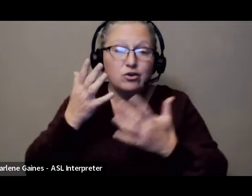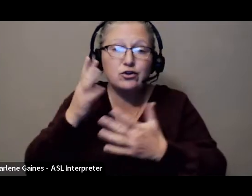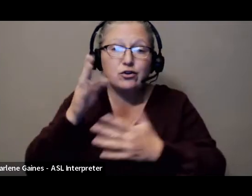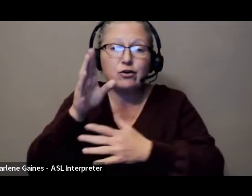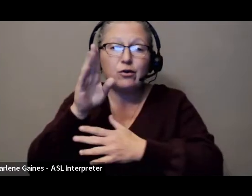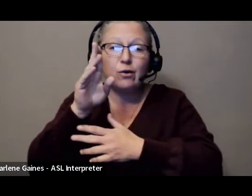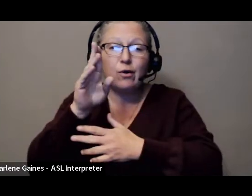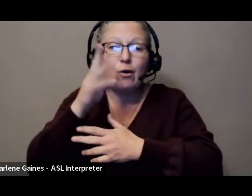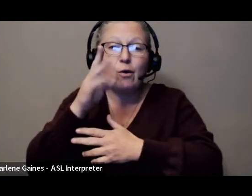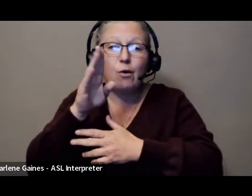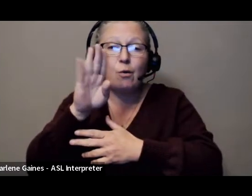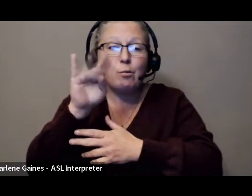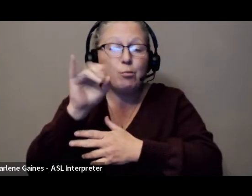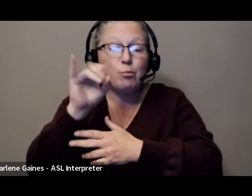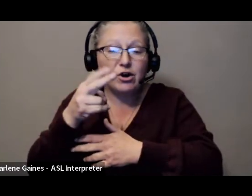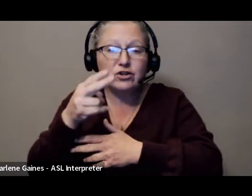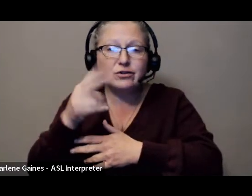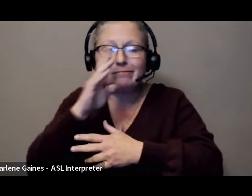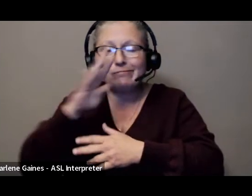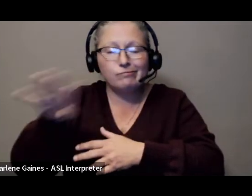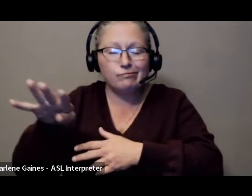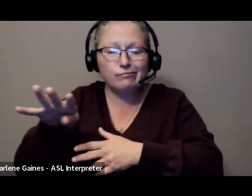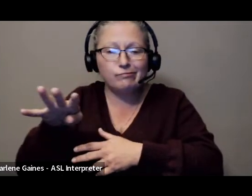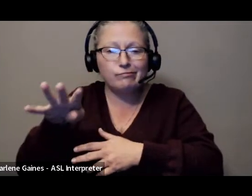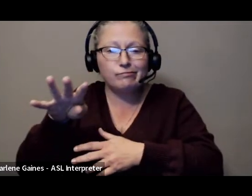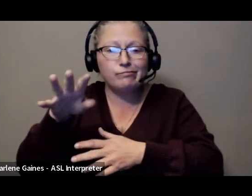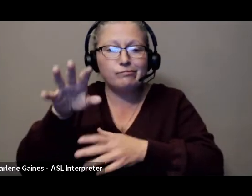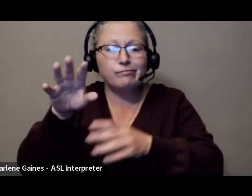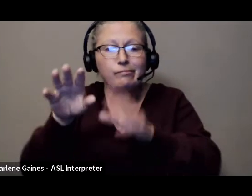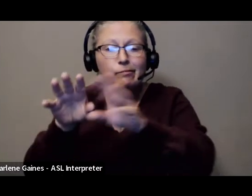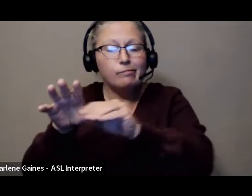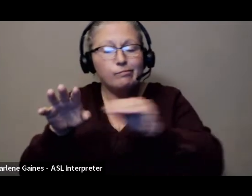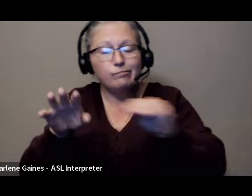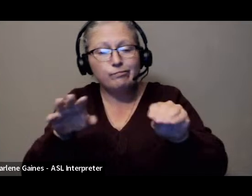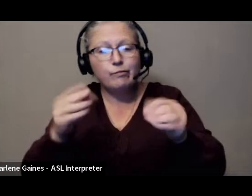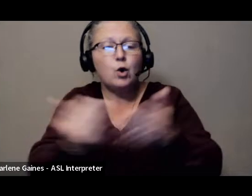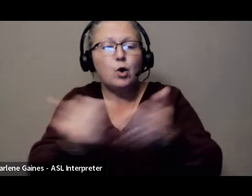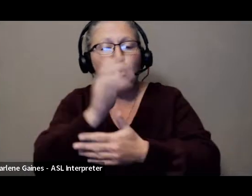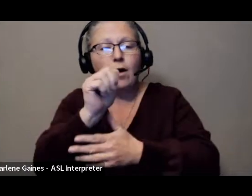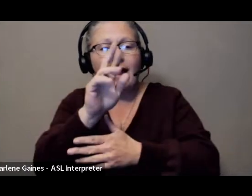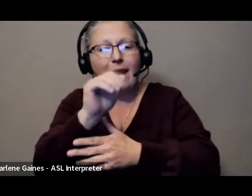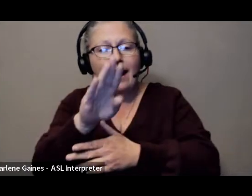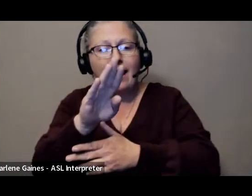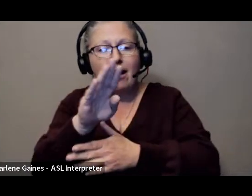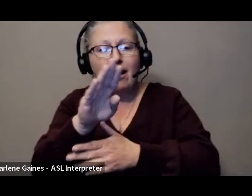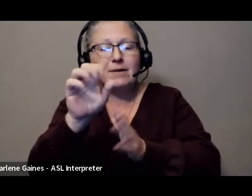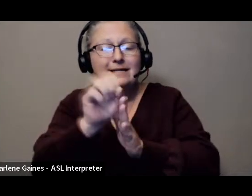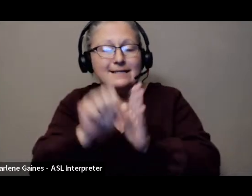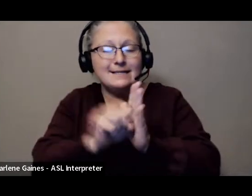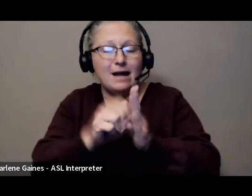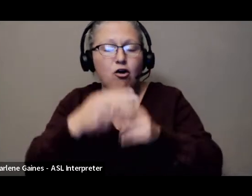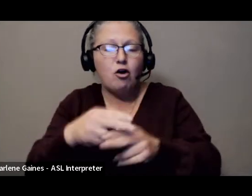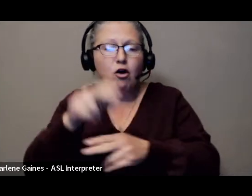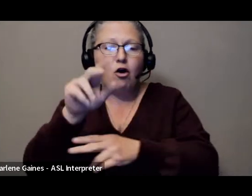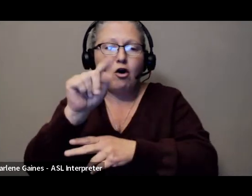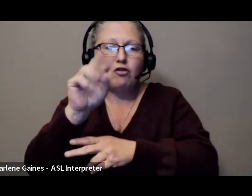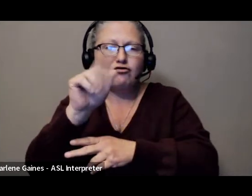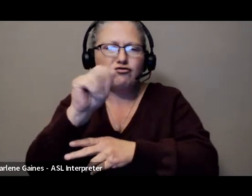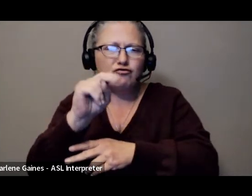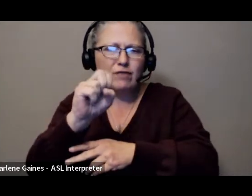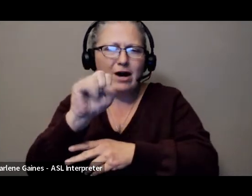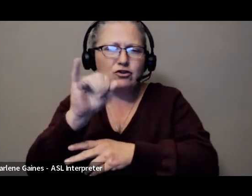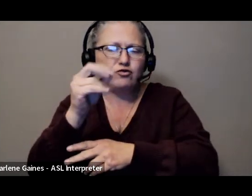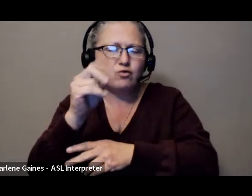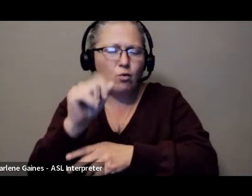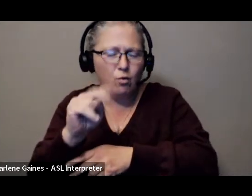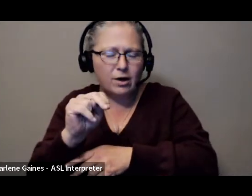the mandate and gave away 75% of the ancient land of Judea to start a new Arab state called Transjordan. The countries created by the